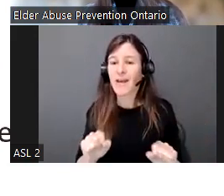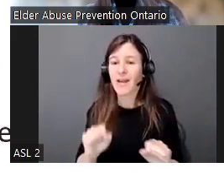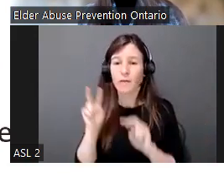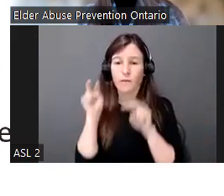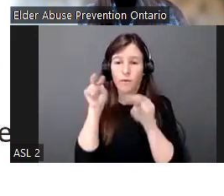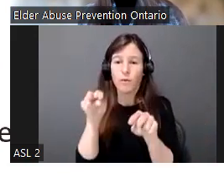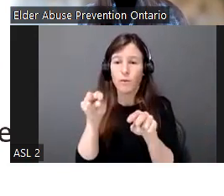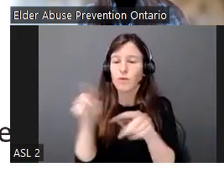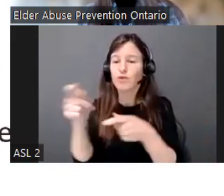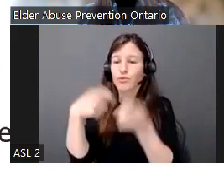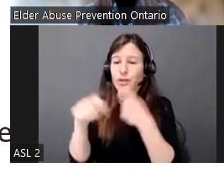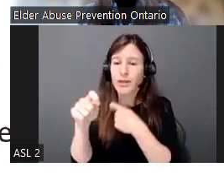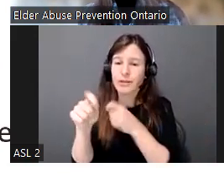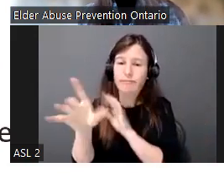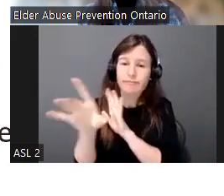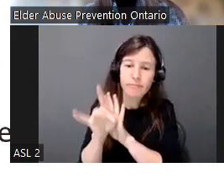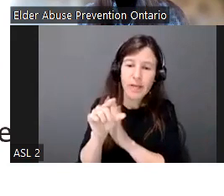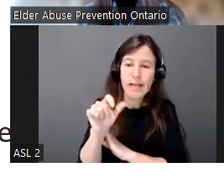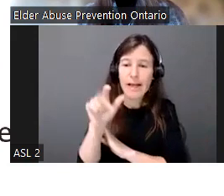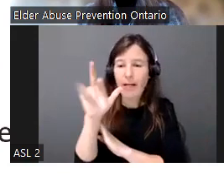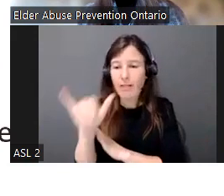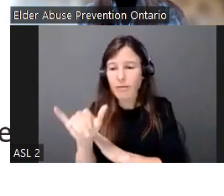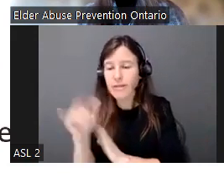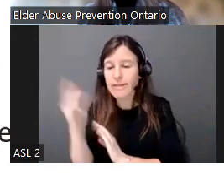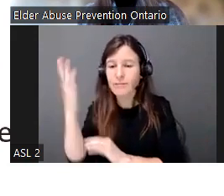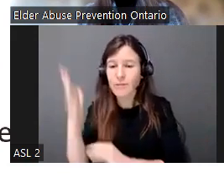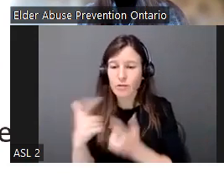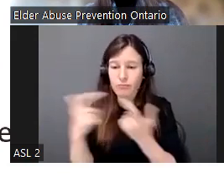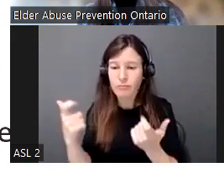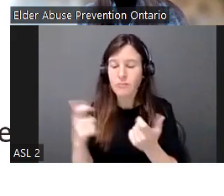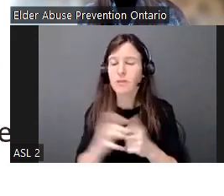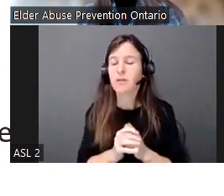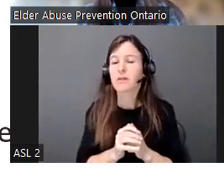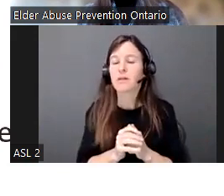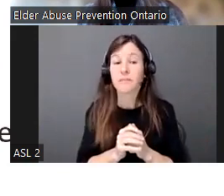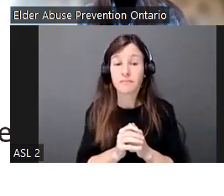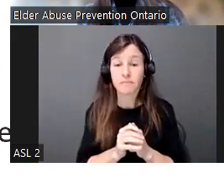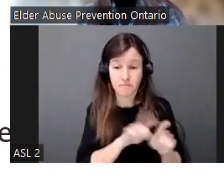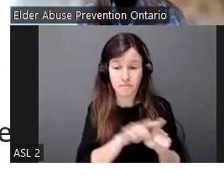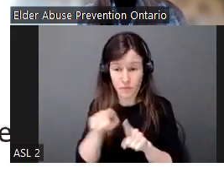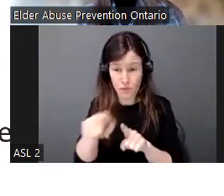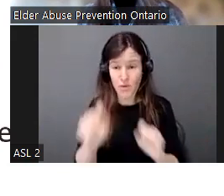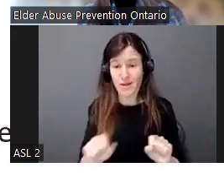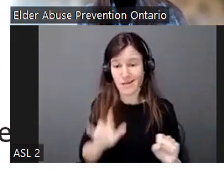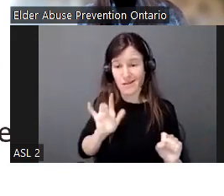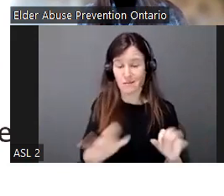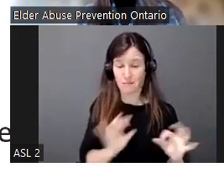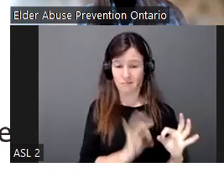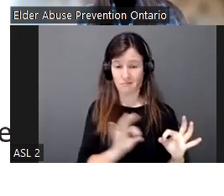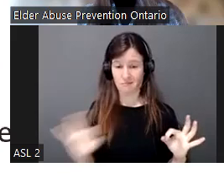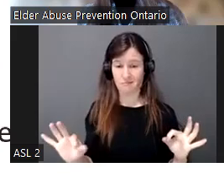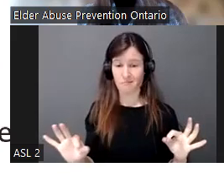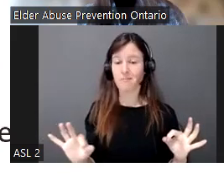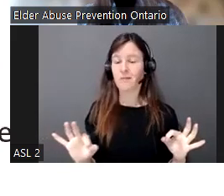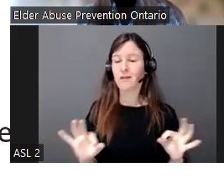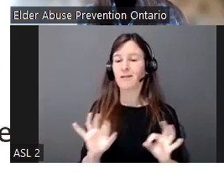needs are. You also have the ability to open or enable closed captioning on your own screen as